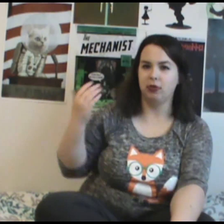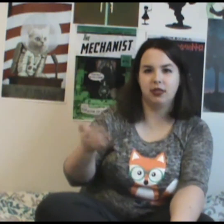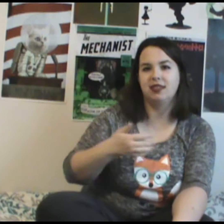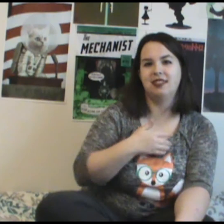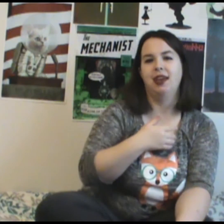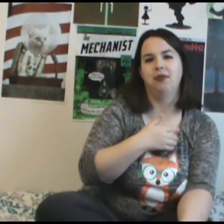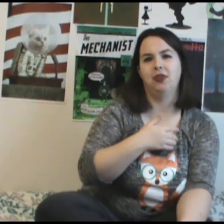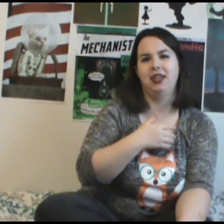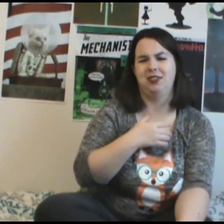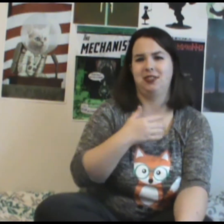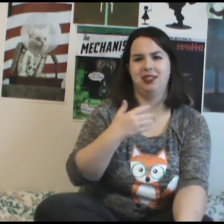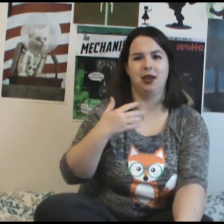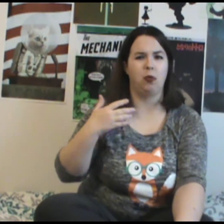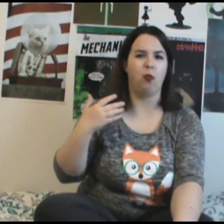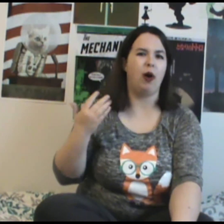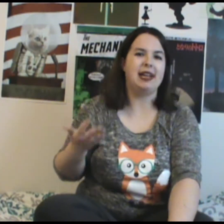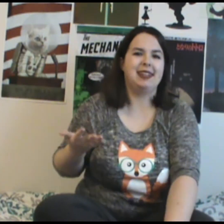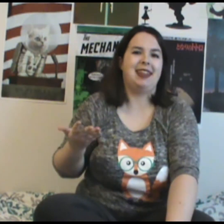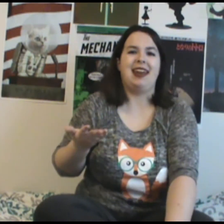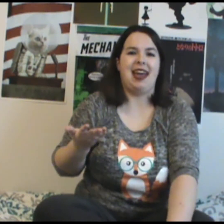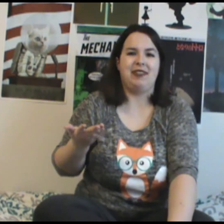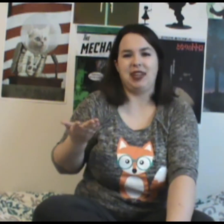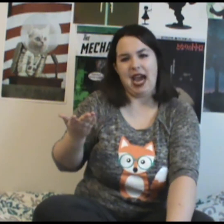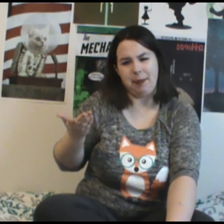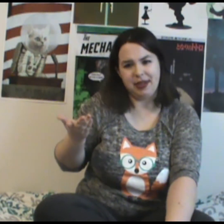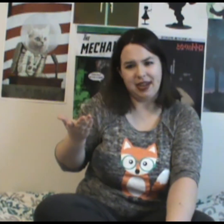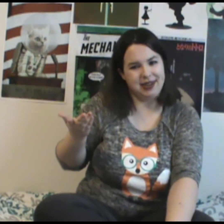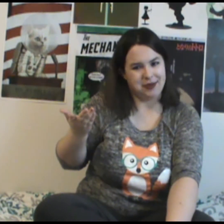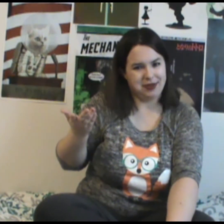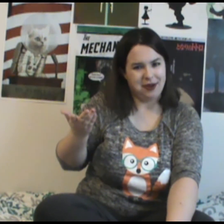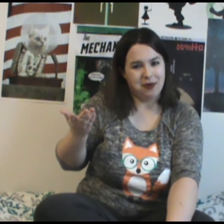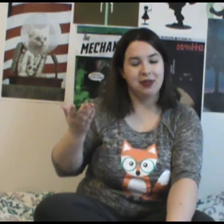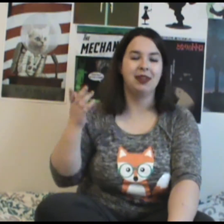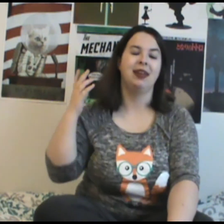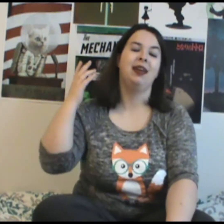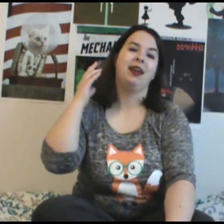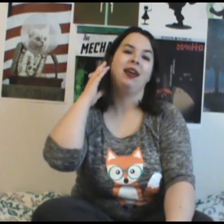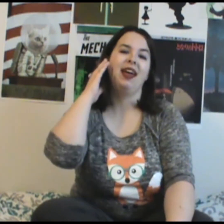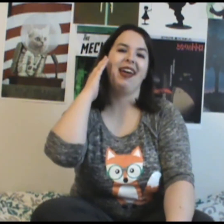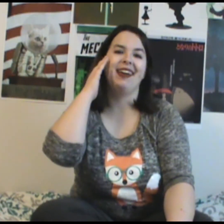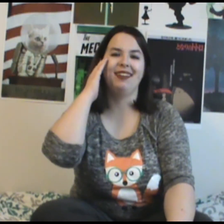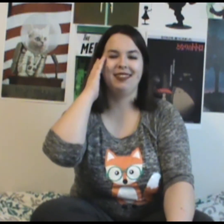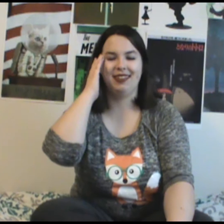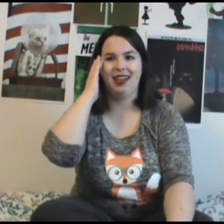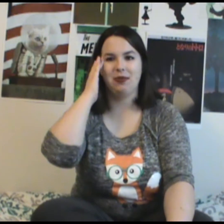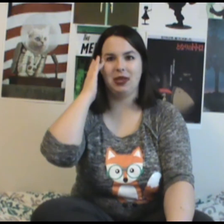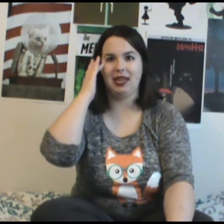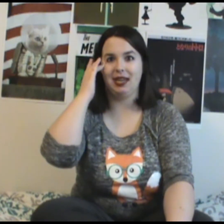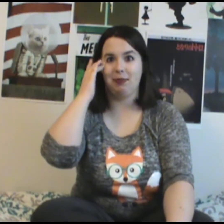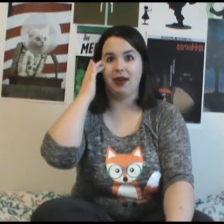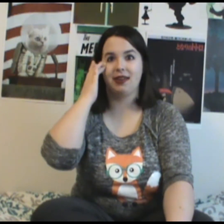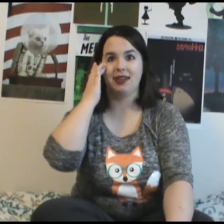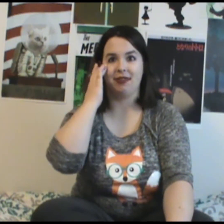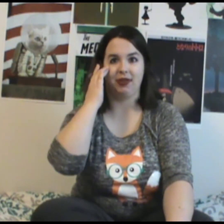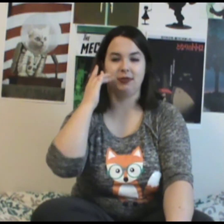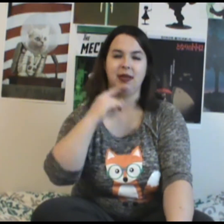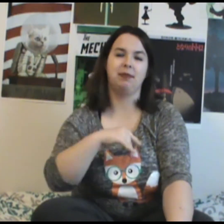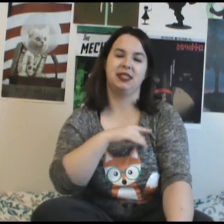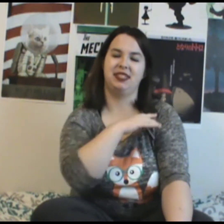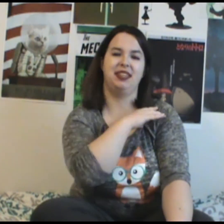into slavery, and just like, why did that have to happen? I don't know. And that really kind of bugged and confused me, but